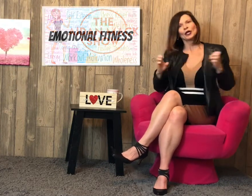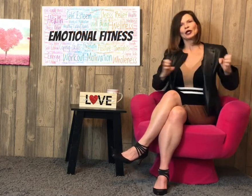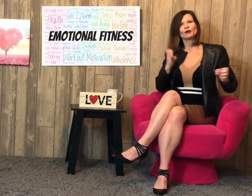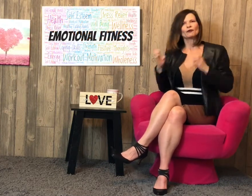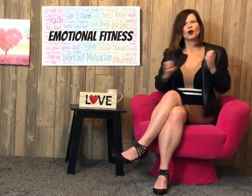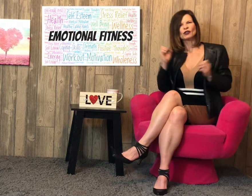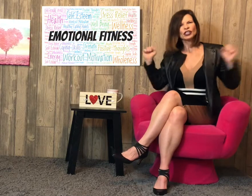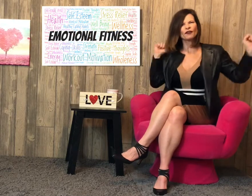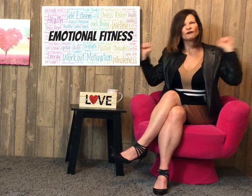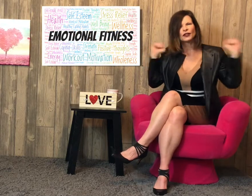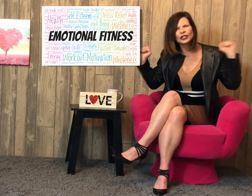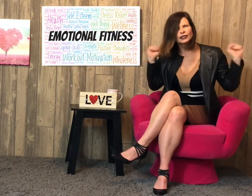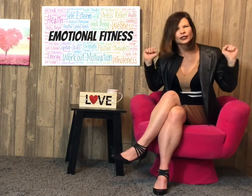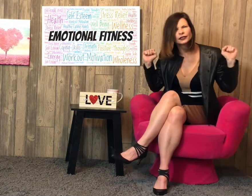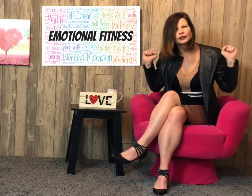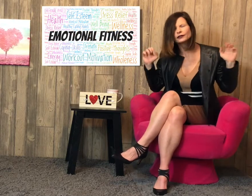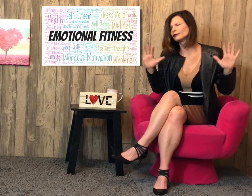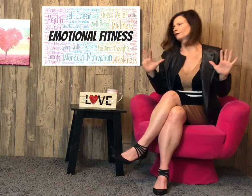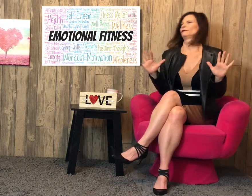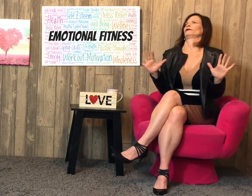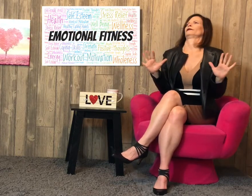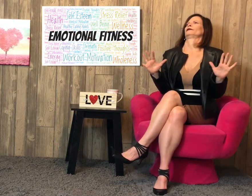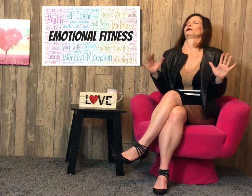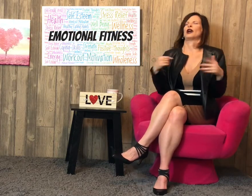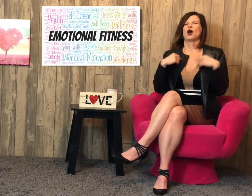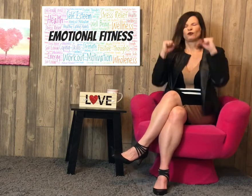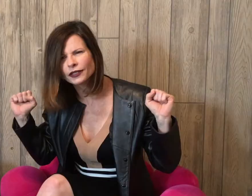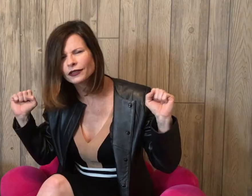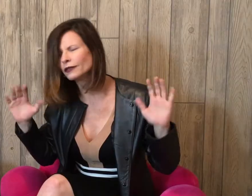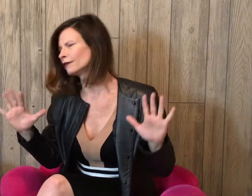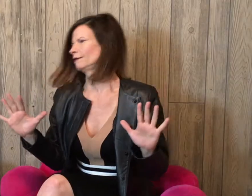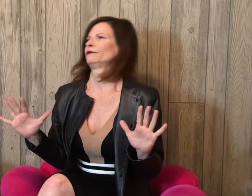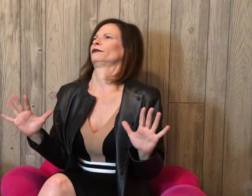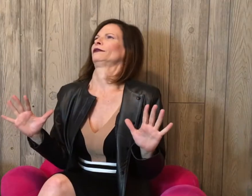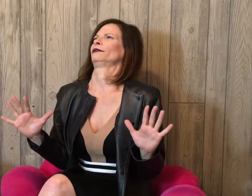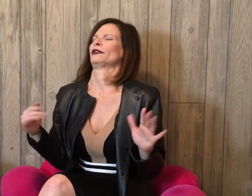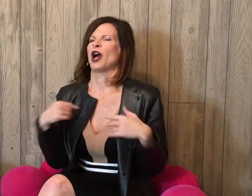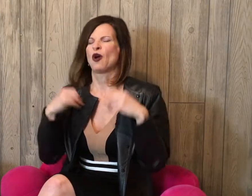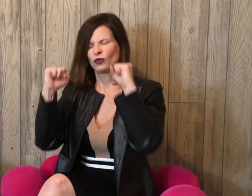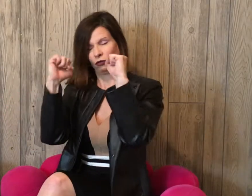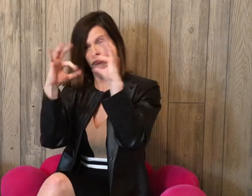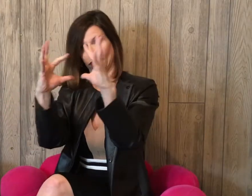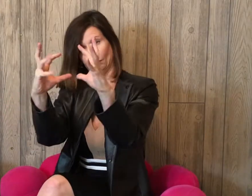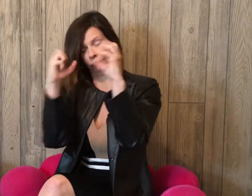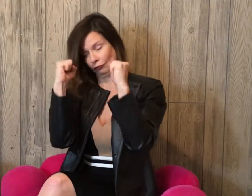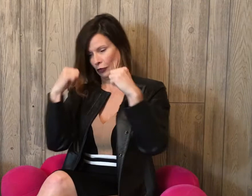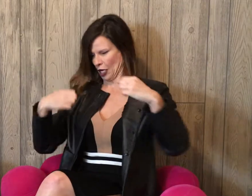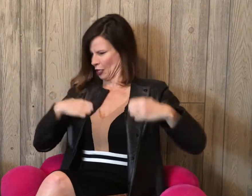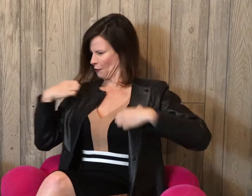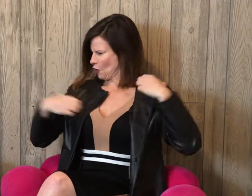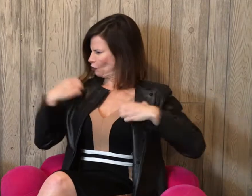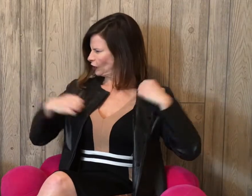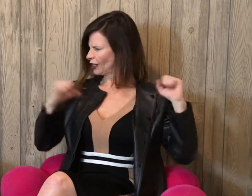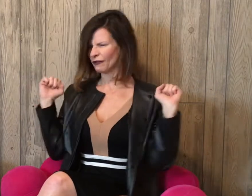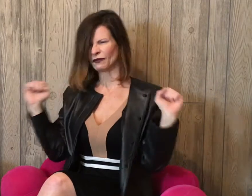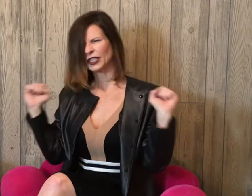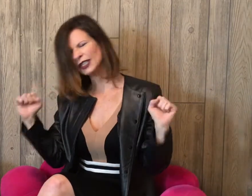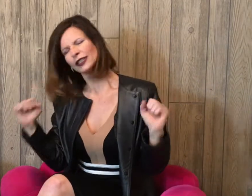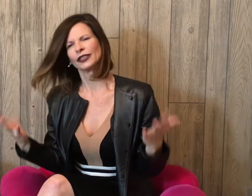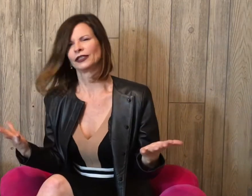All that reading introduced me to the term emotional fitness. I thought to myself, emotional fitness? What's that